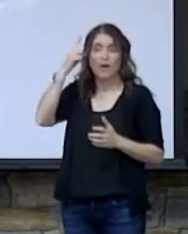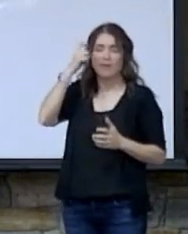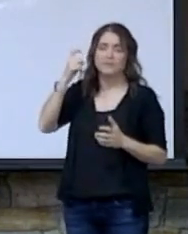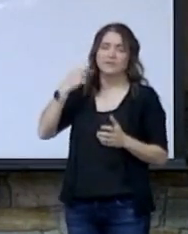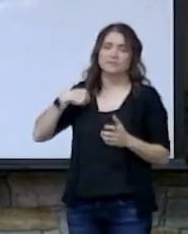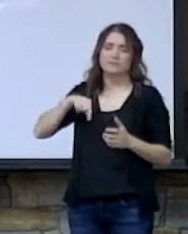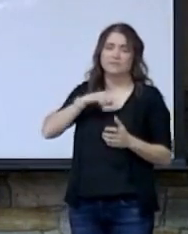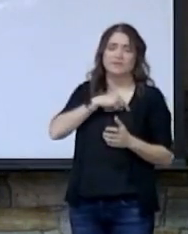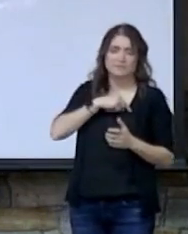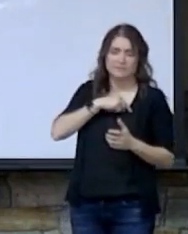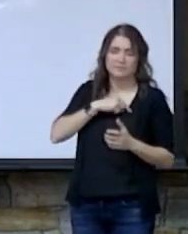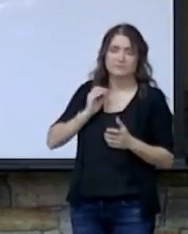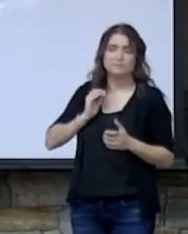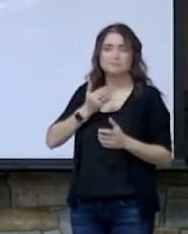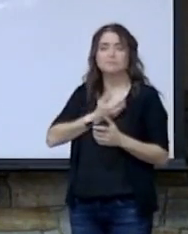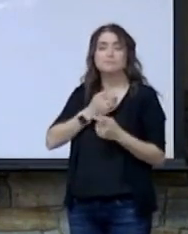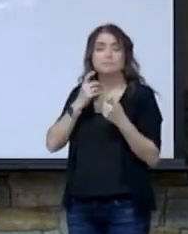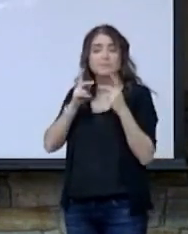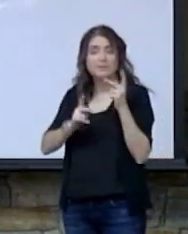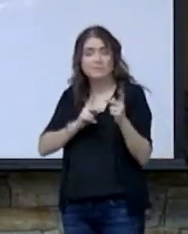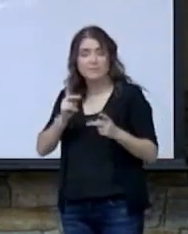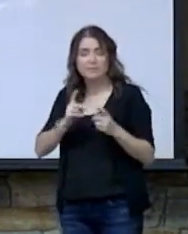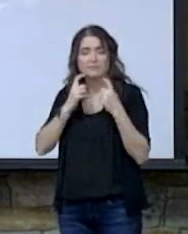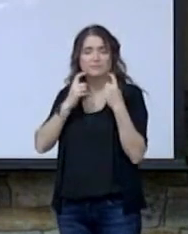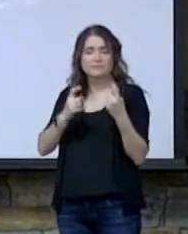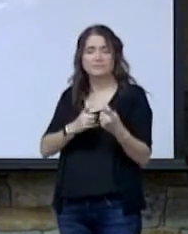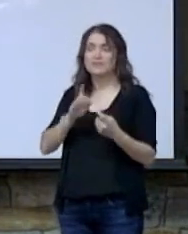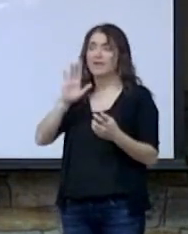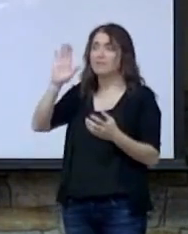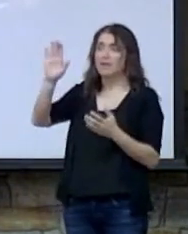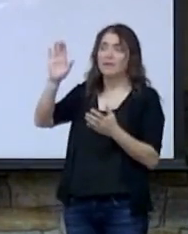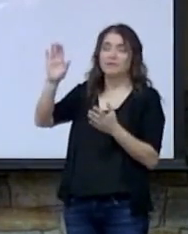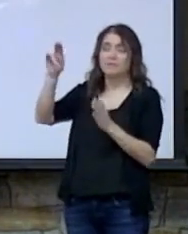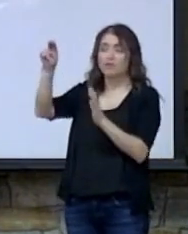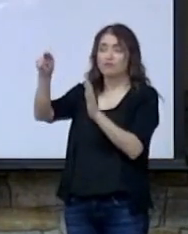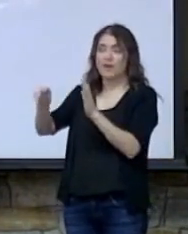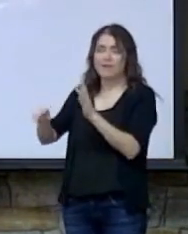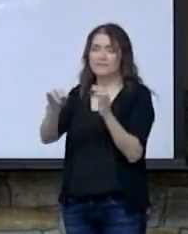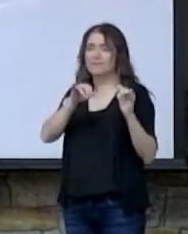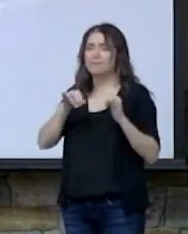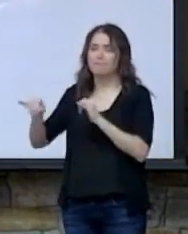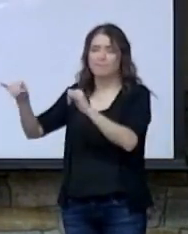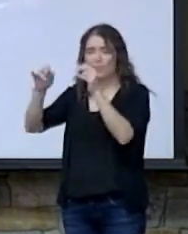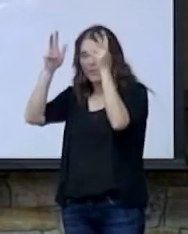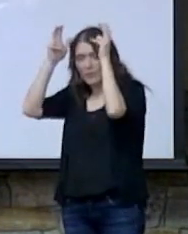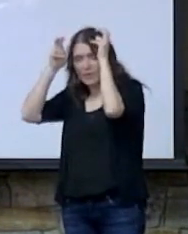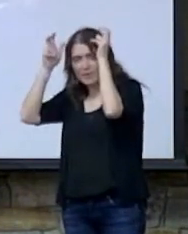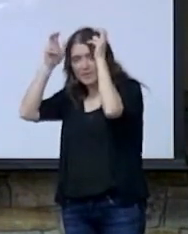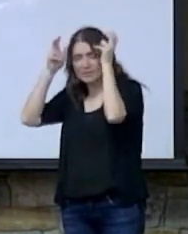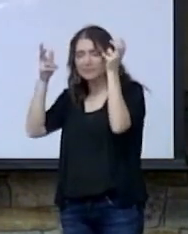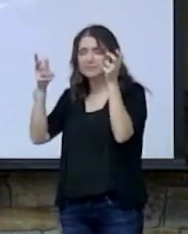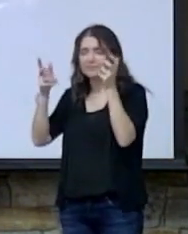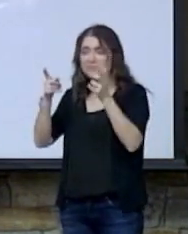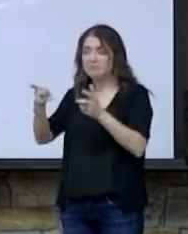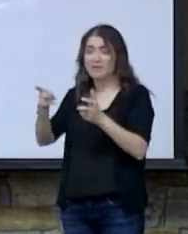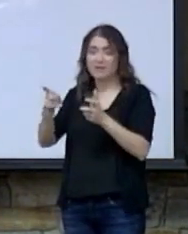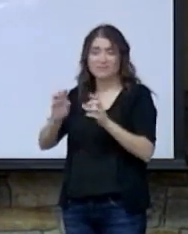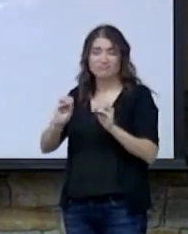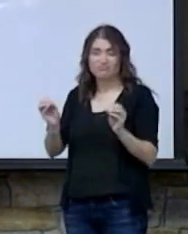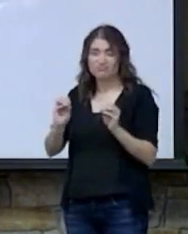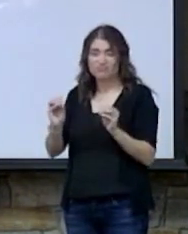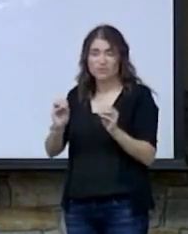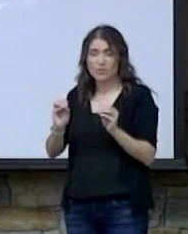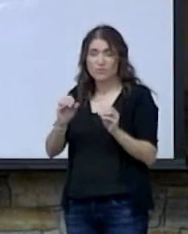people. And they made His grave with the wicked and with a rich man in His death, although He had done no